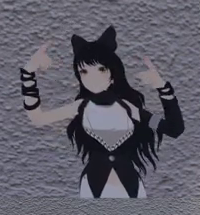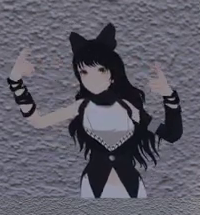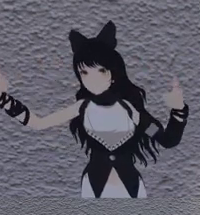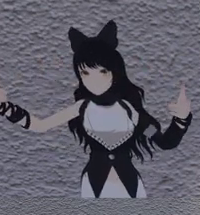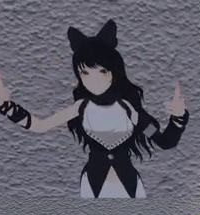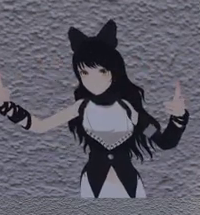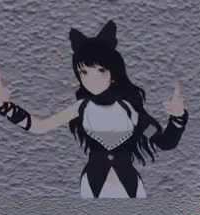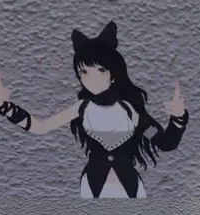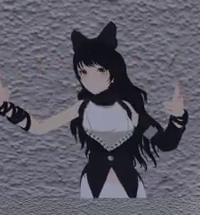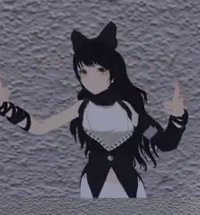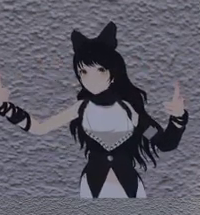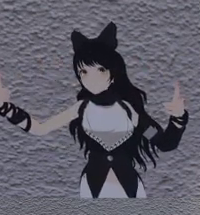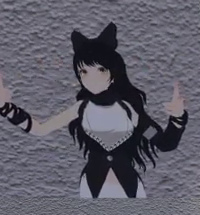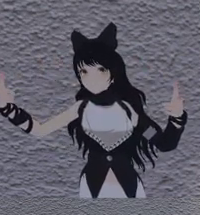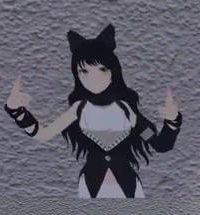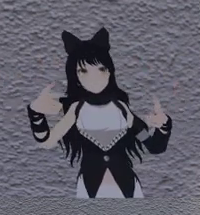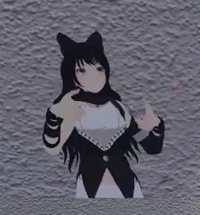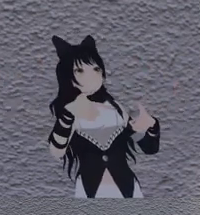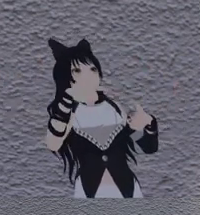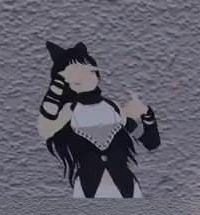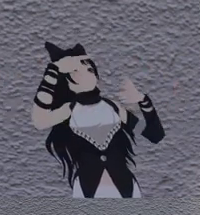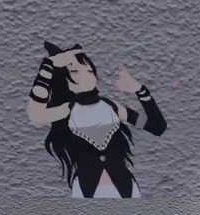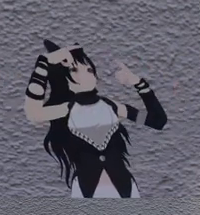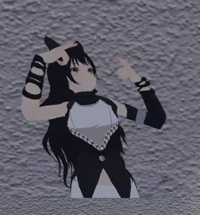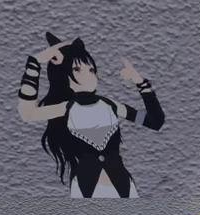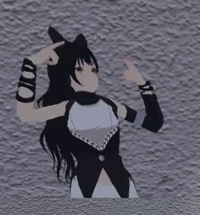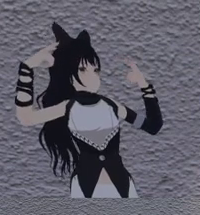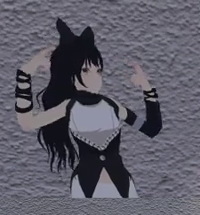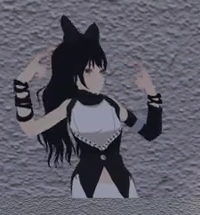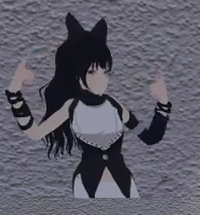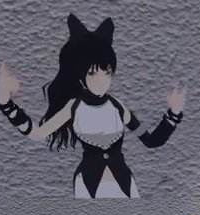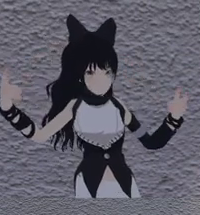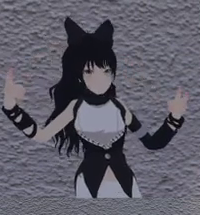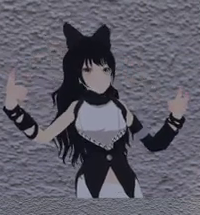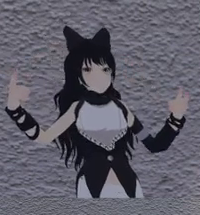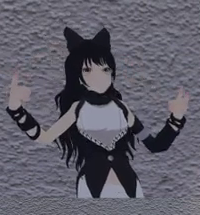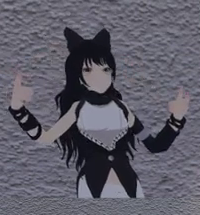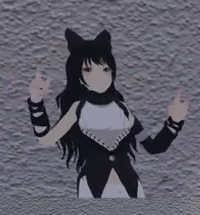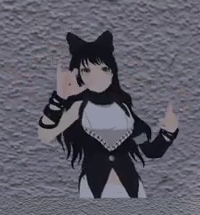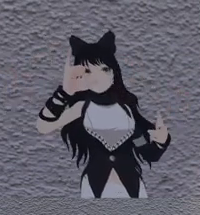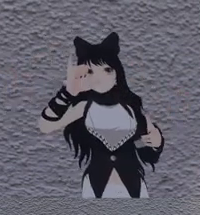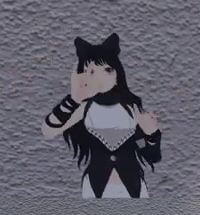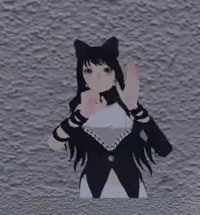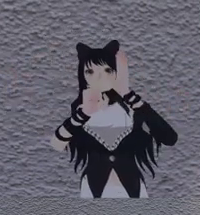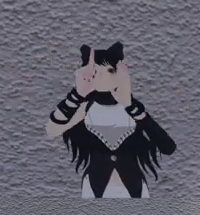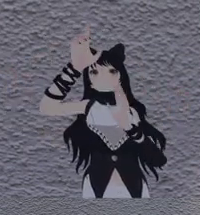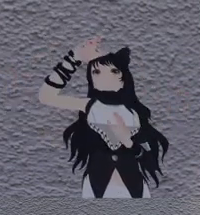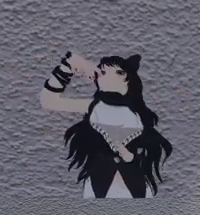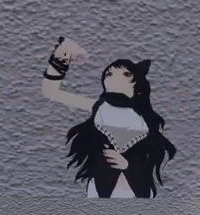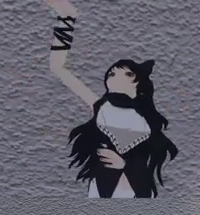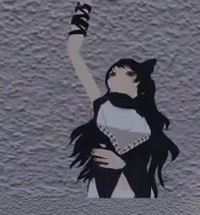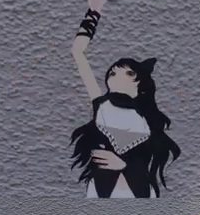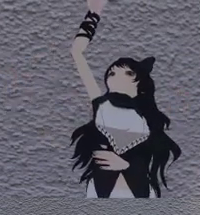What's this sign? Big or huge. L hands.